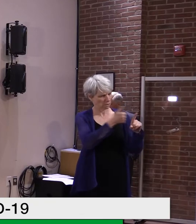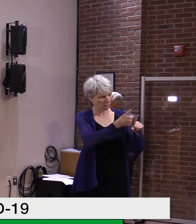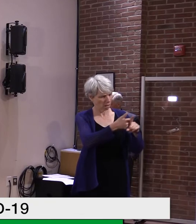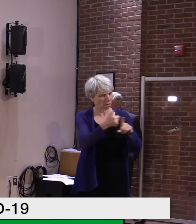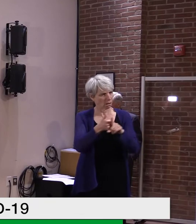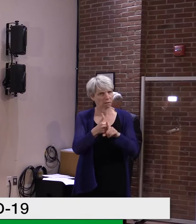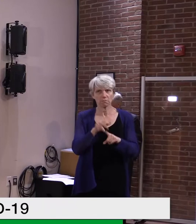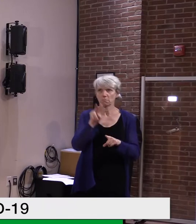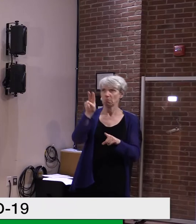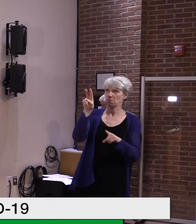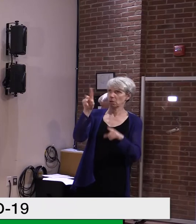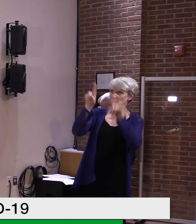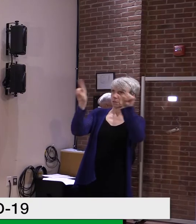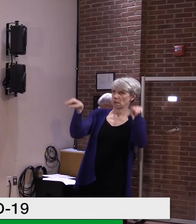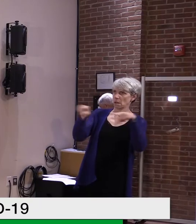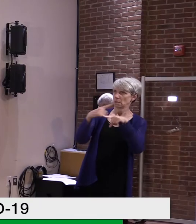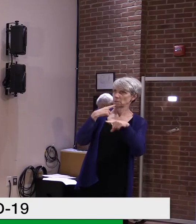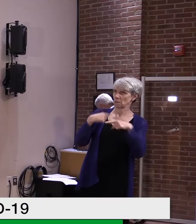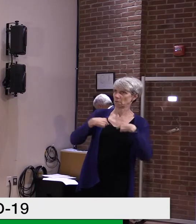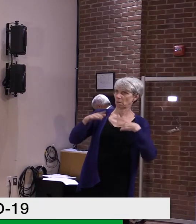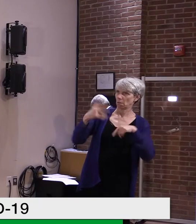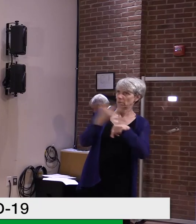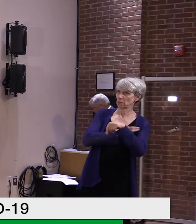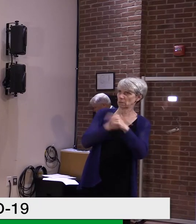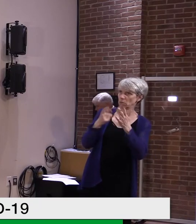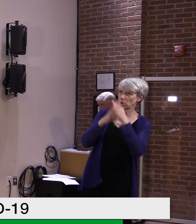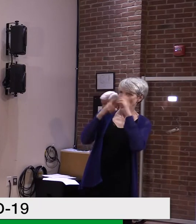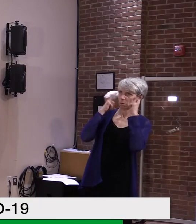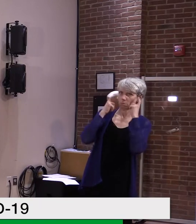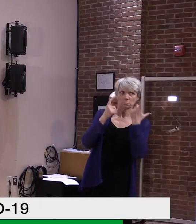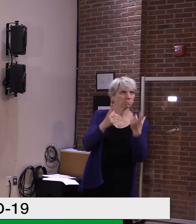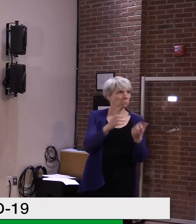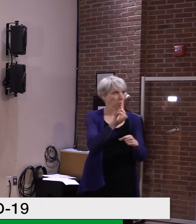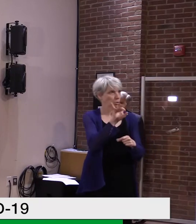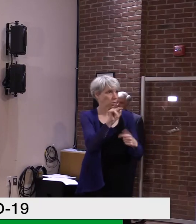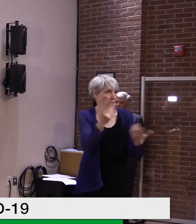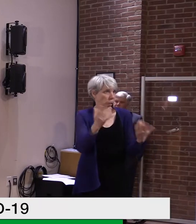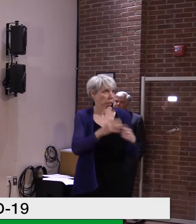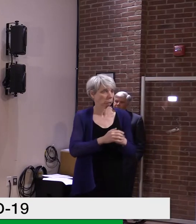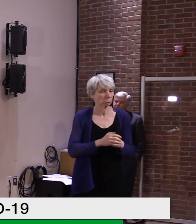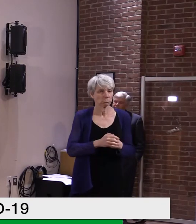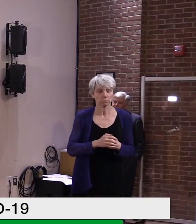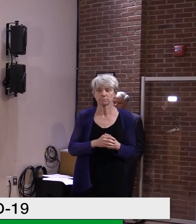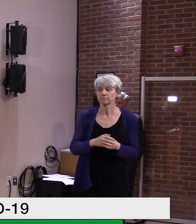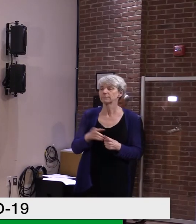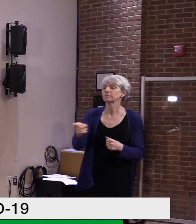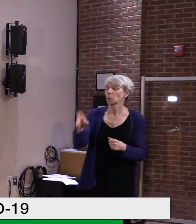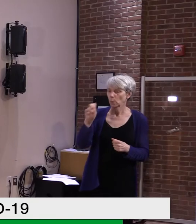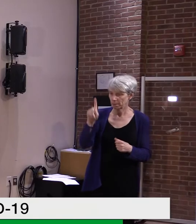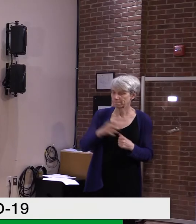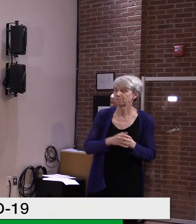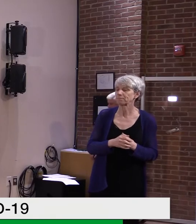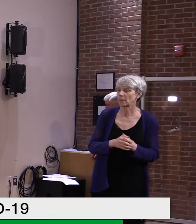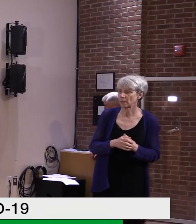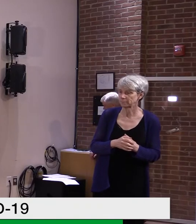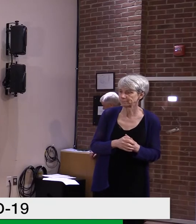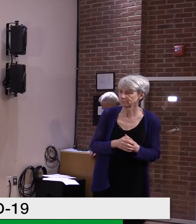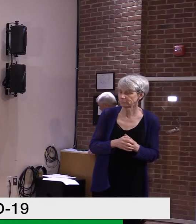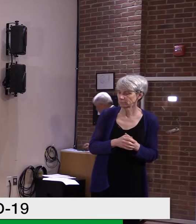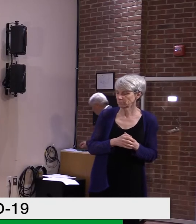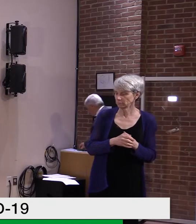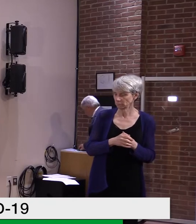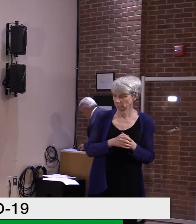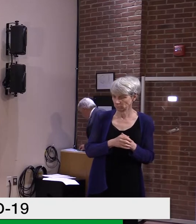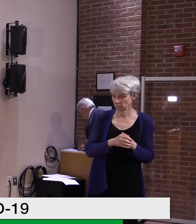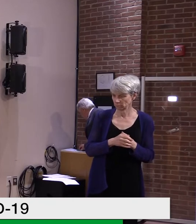up to individuals to do what's right. And then while I have you, I see, at least I